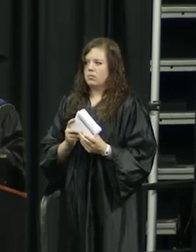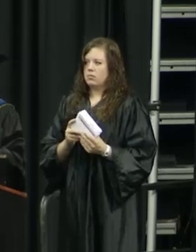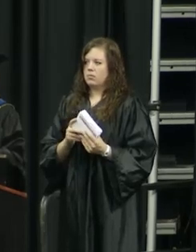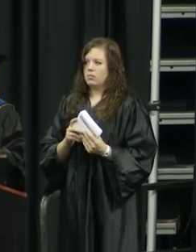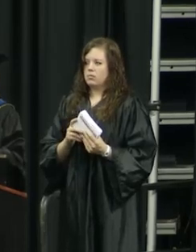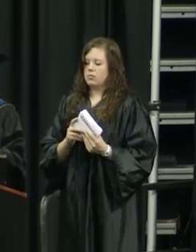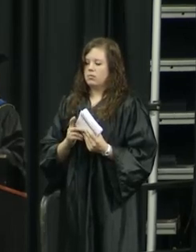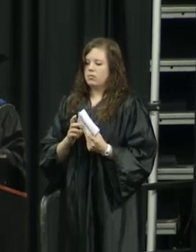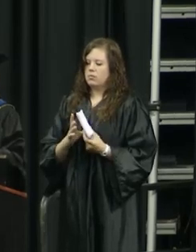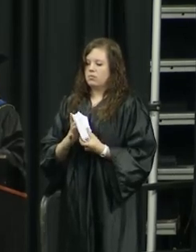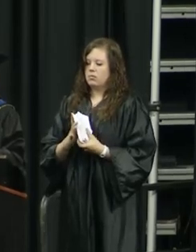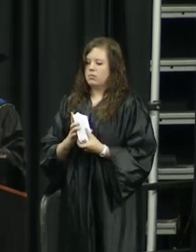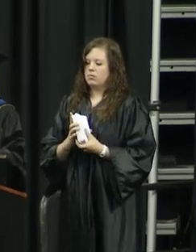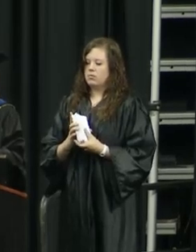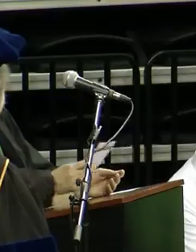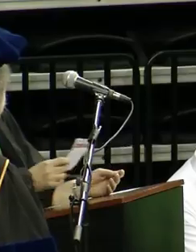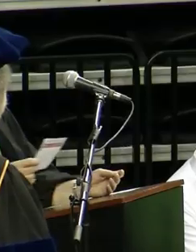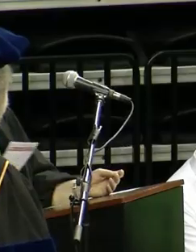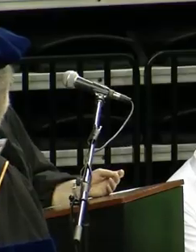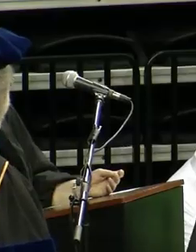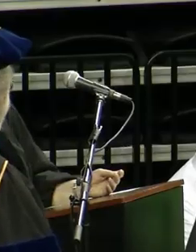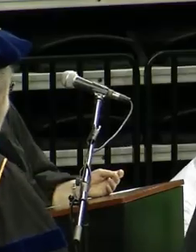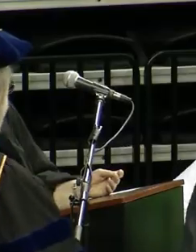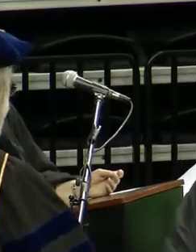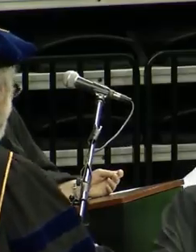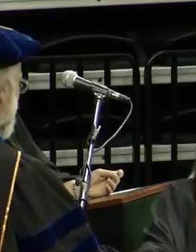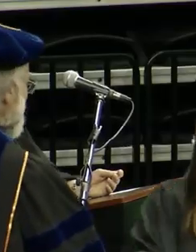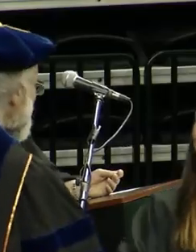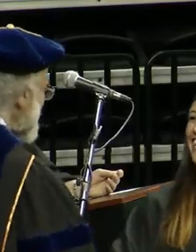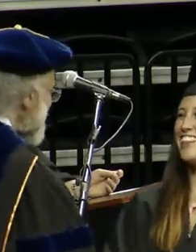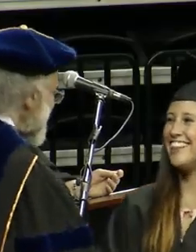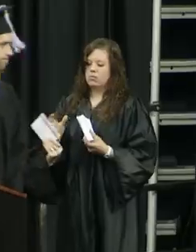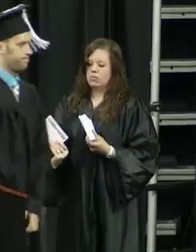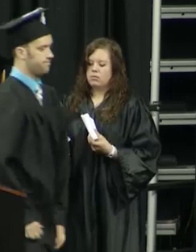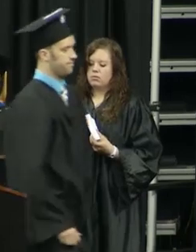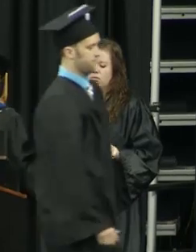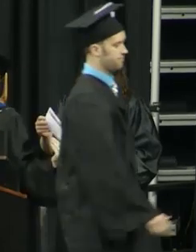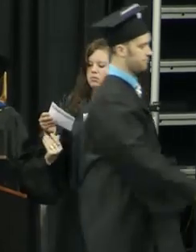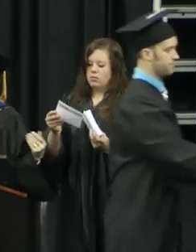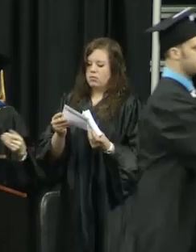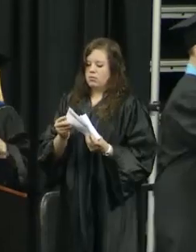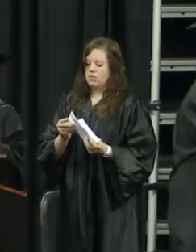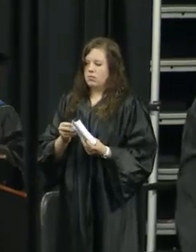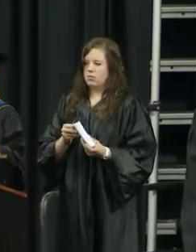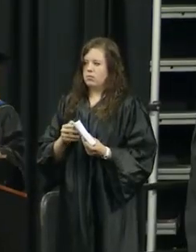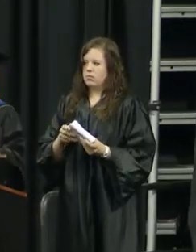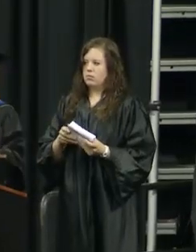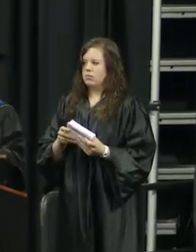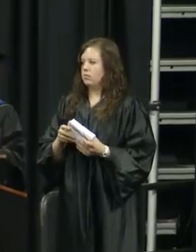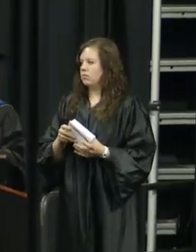Alyssa Macropoulos. Zachary Aronson.